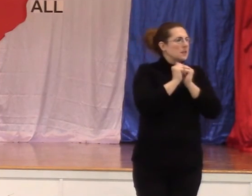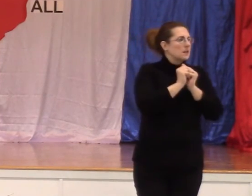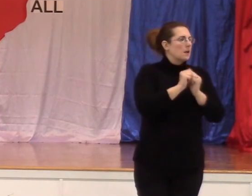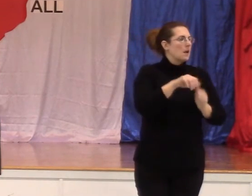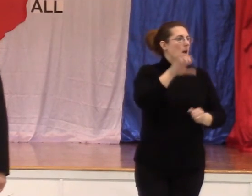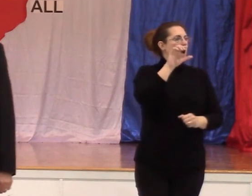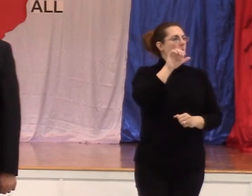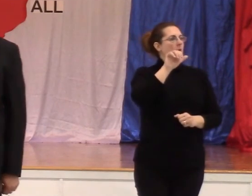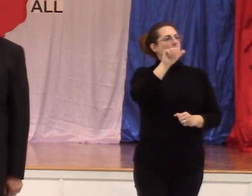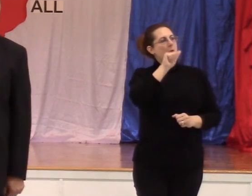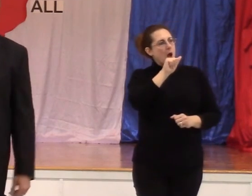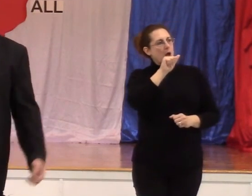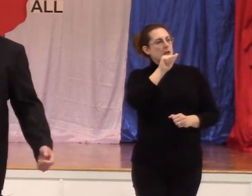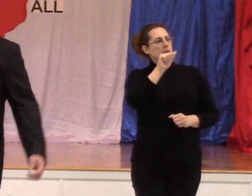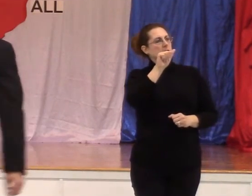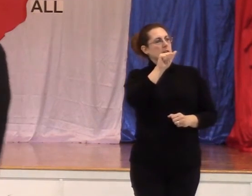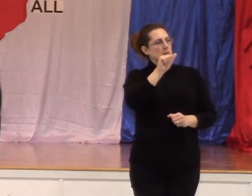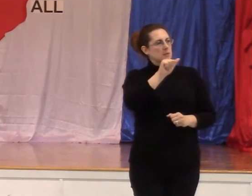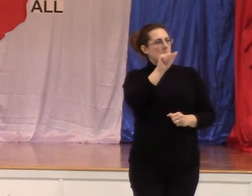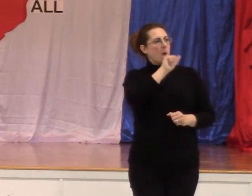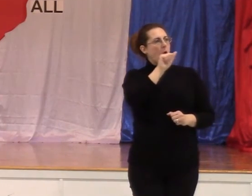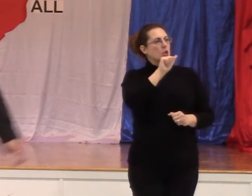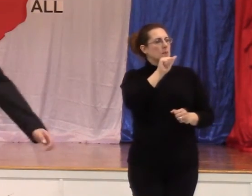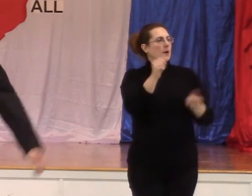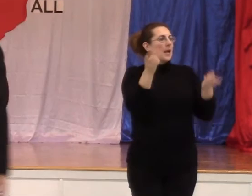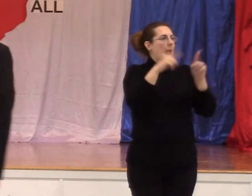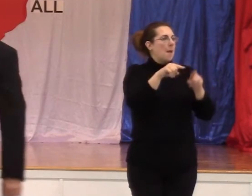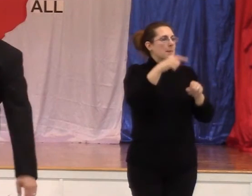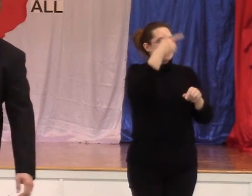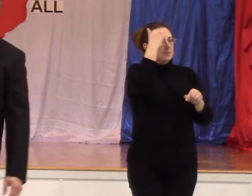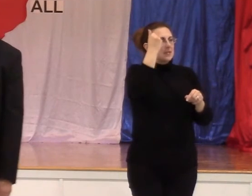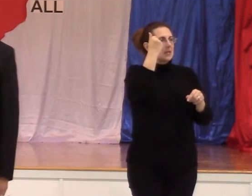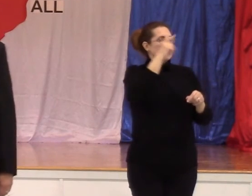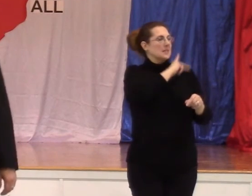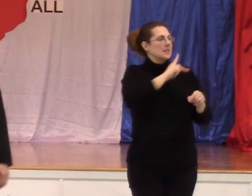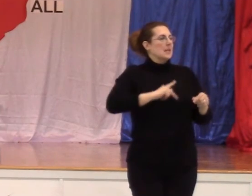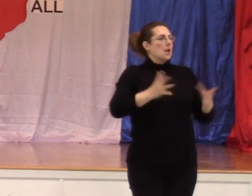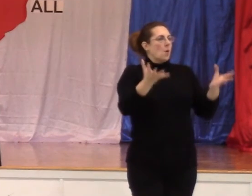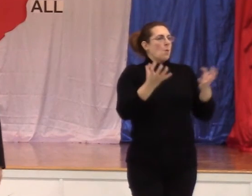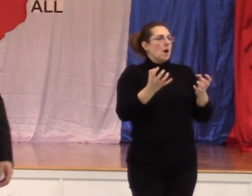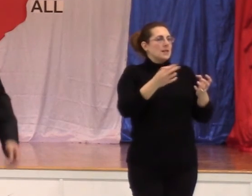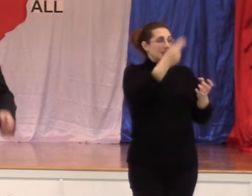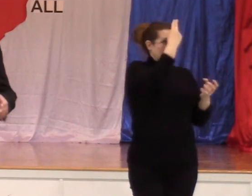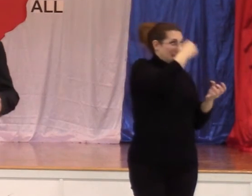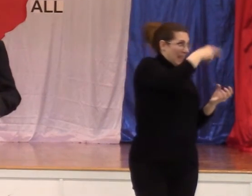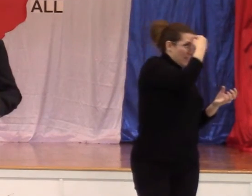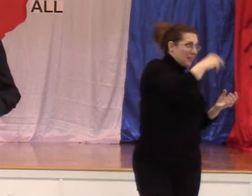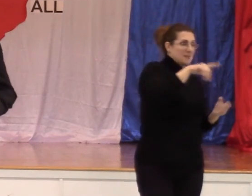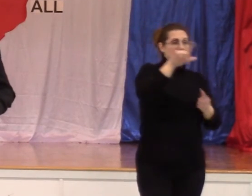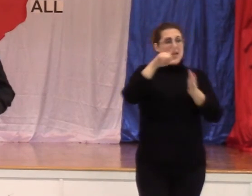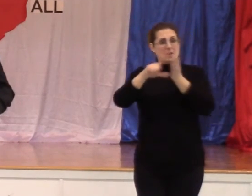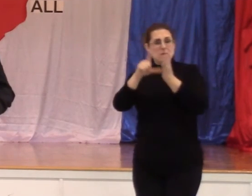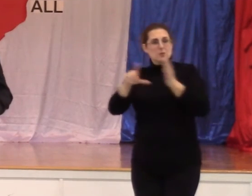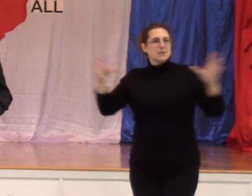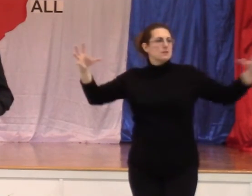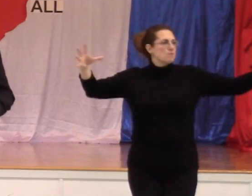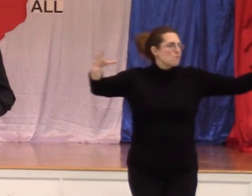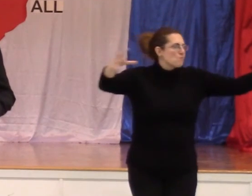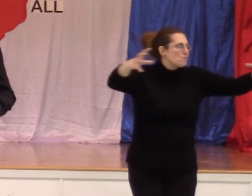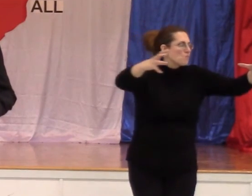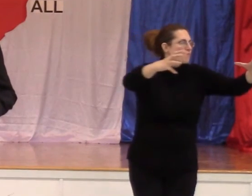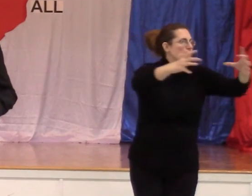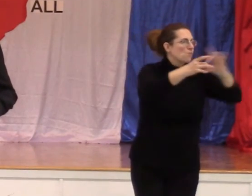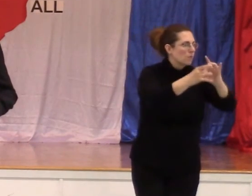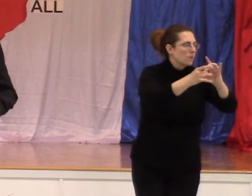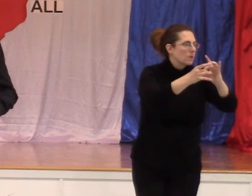Augsburg happens because the emperor is looking to try to unite the Lutherans and the Catholics. He's tired of all this fighting in his own kingdom.